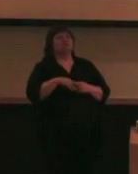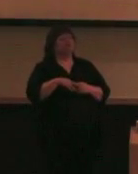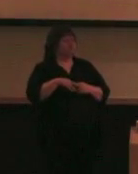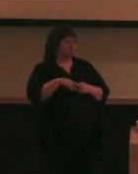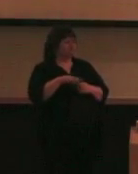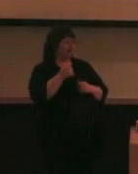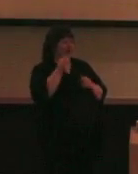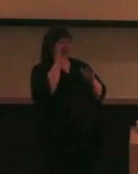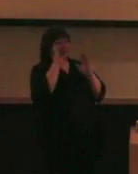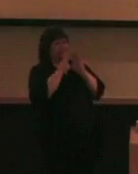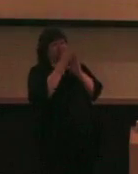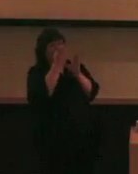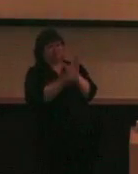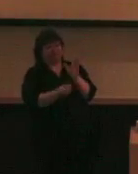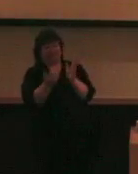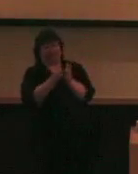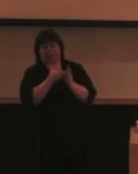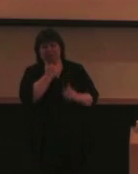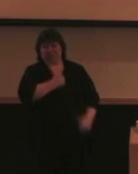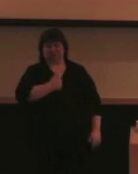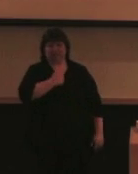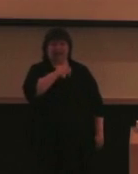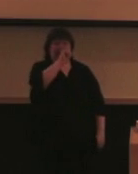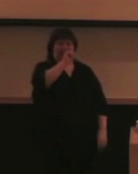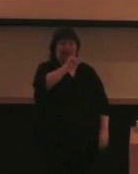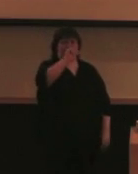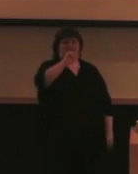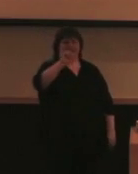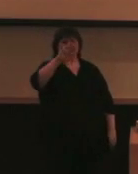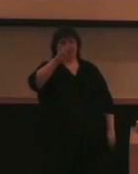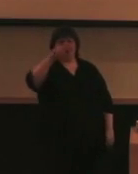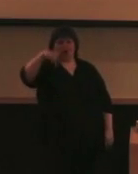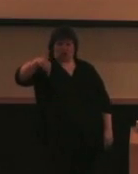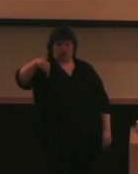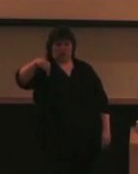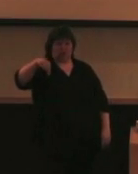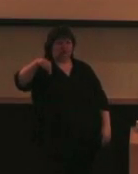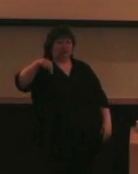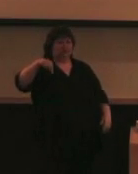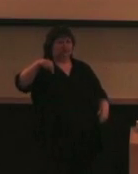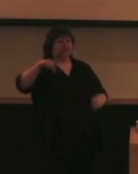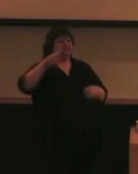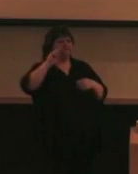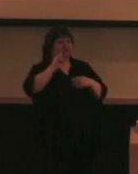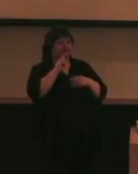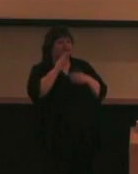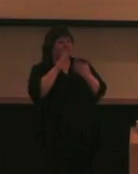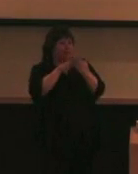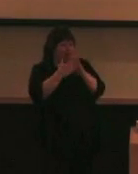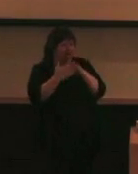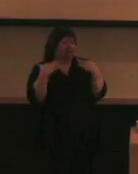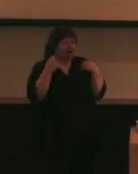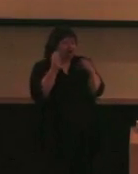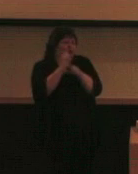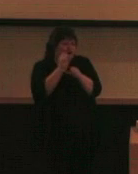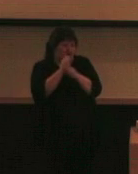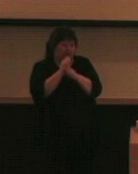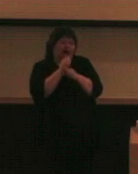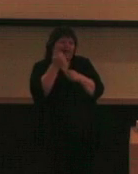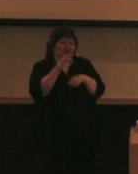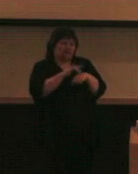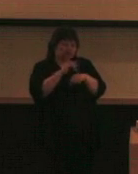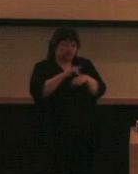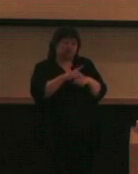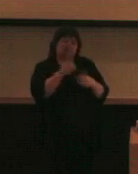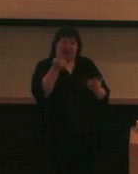The other picture is missing from here, but anyways, it's the AHRQ Healthcare Deaf Community Health Worker. That's another research. So I would just